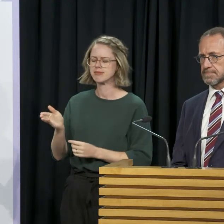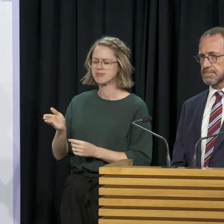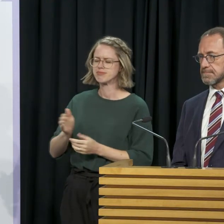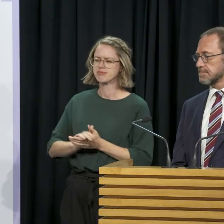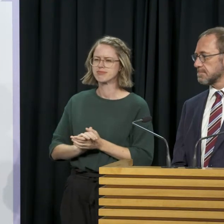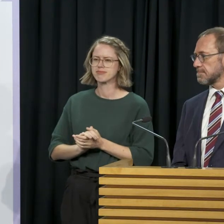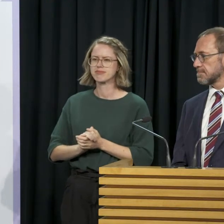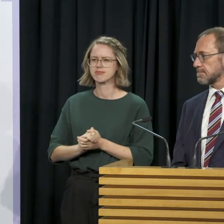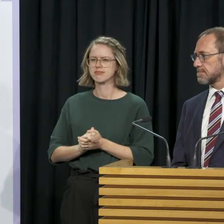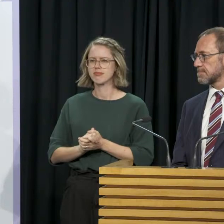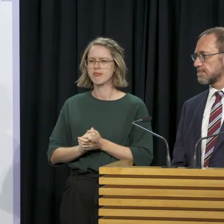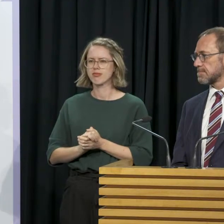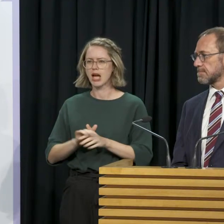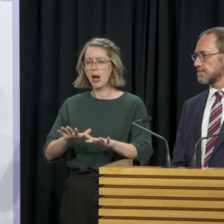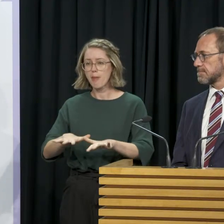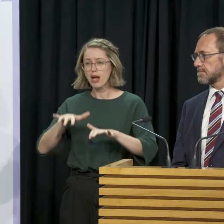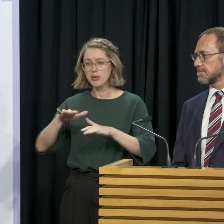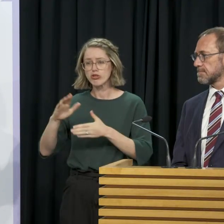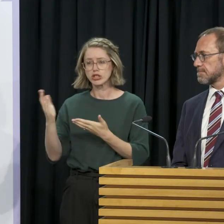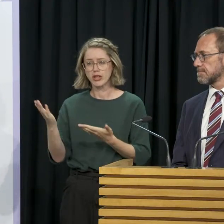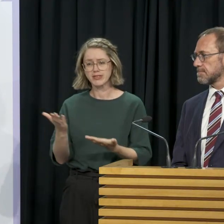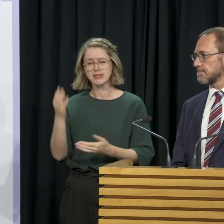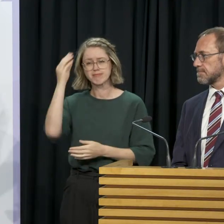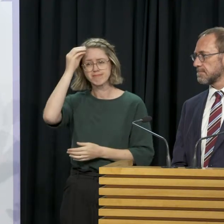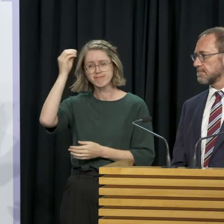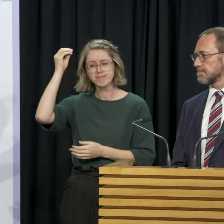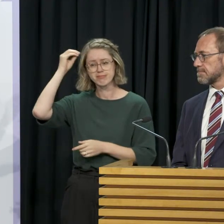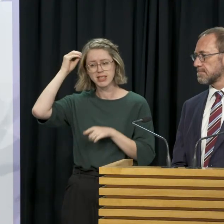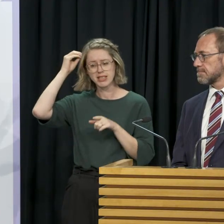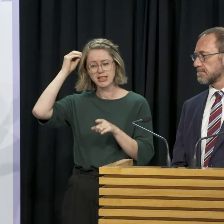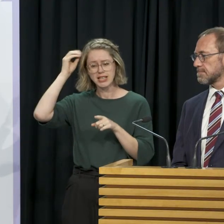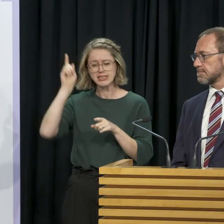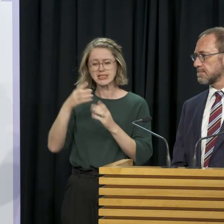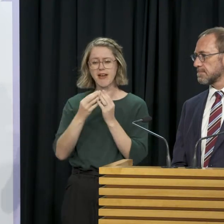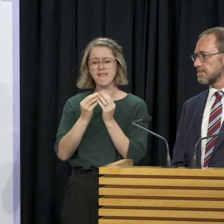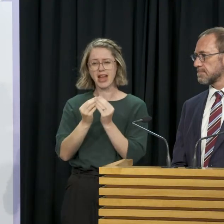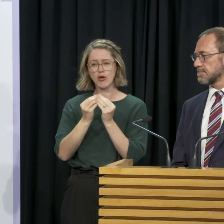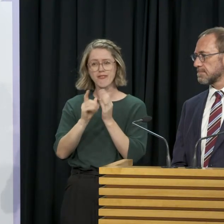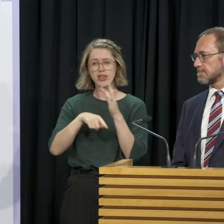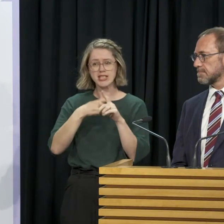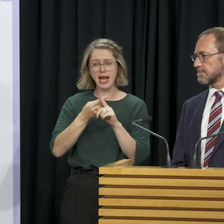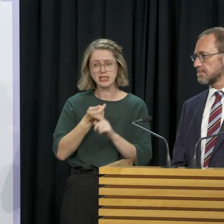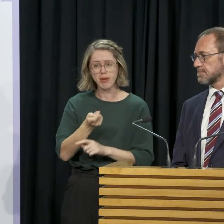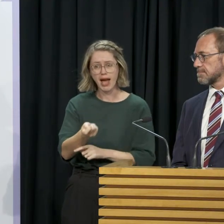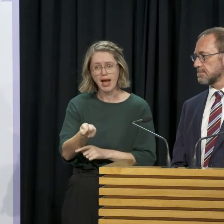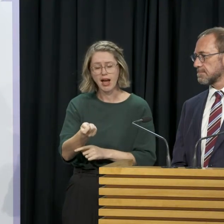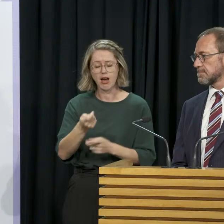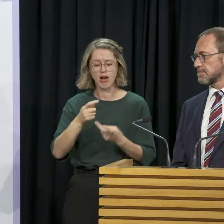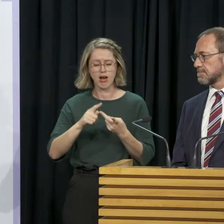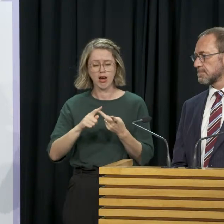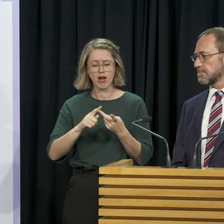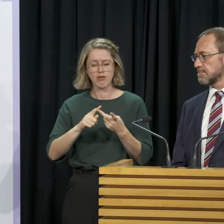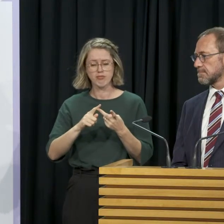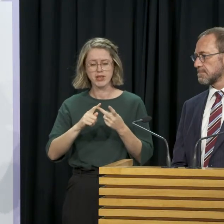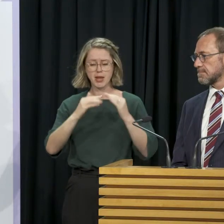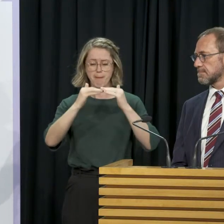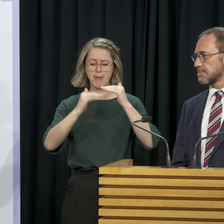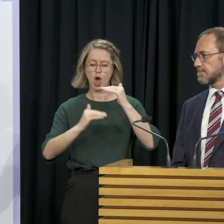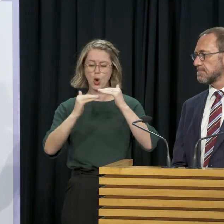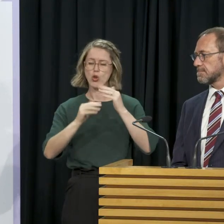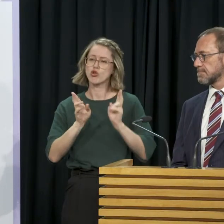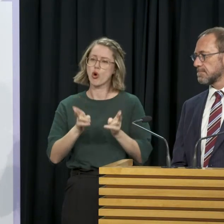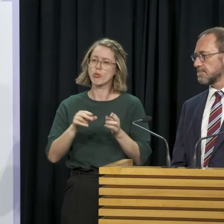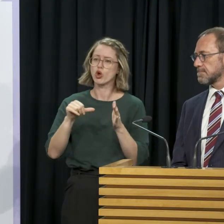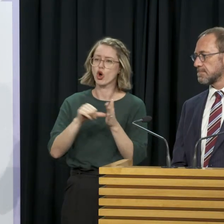Parliamentary Services are rightly mindful of is, does this represent value for money for the taxpayer? Are they getting something below market rent? They've